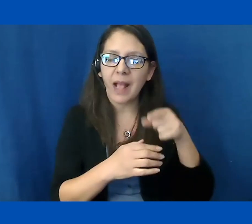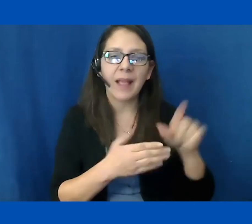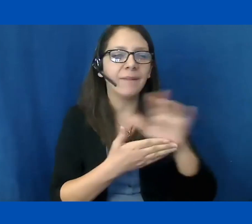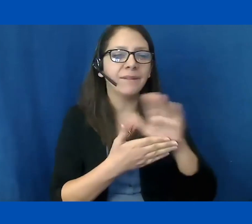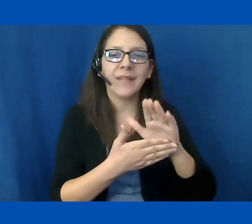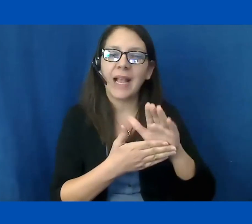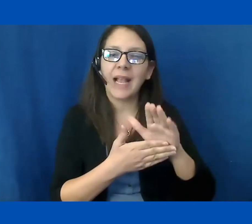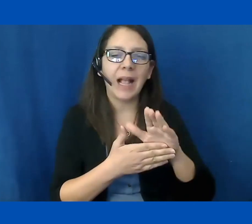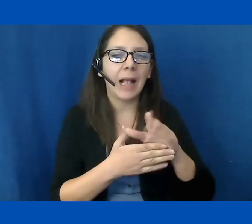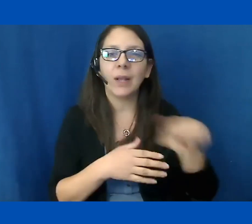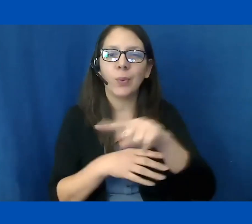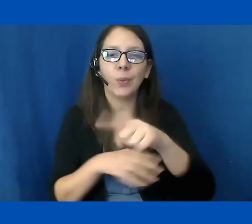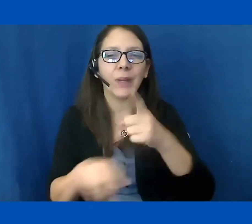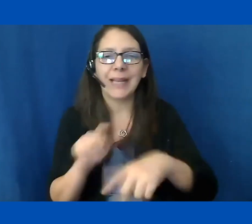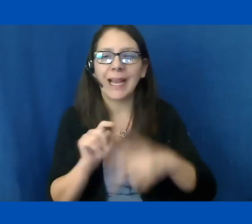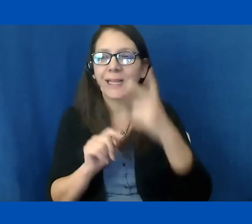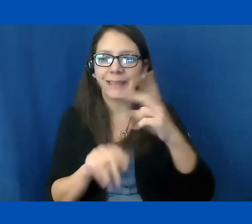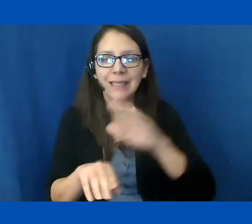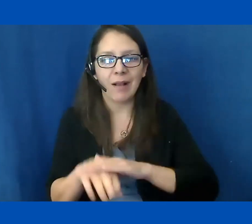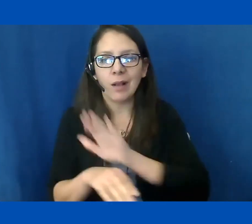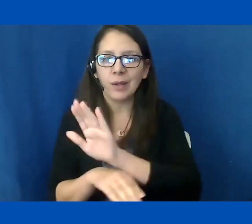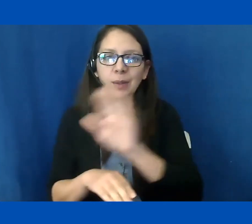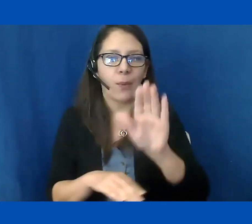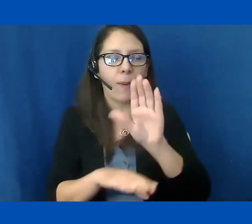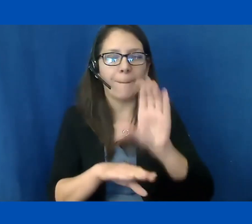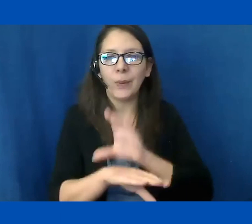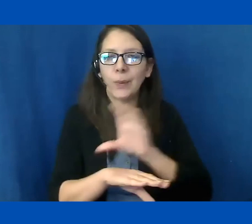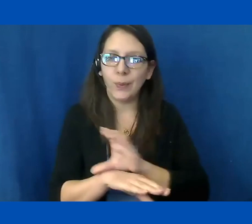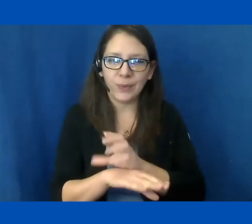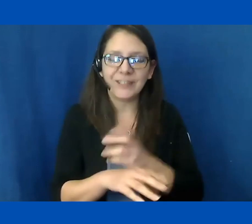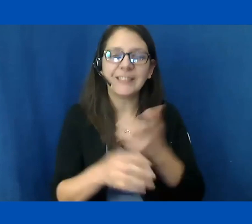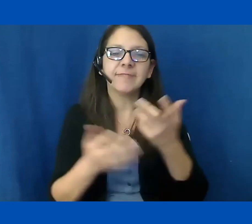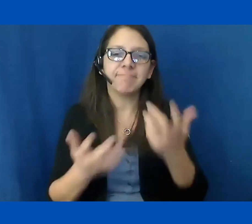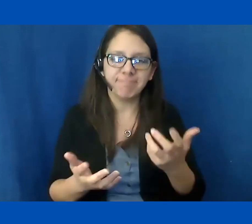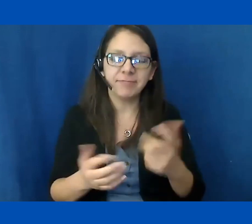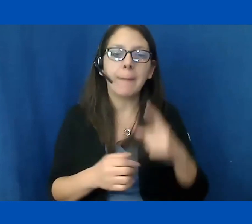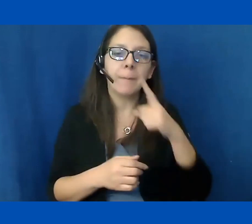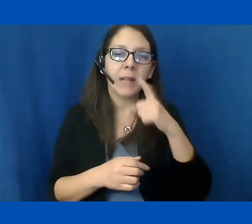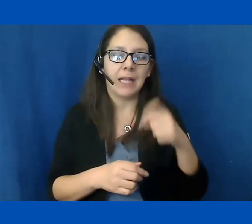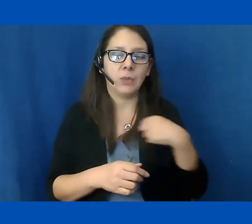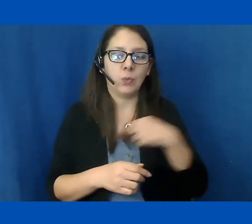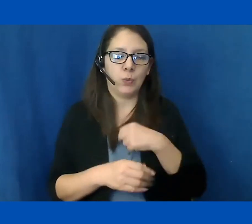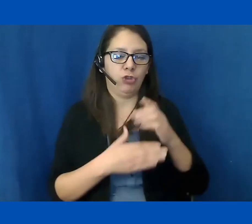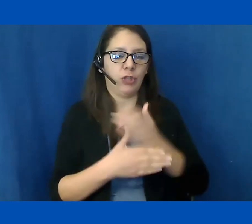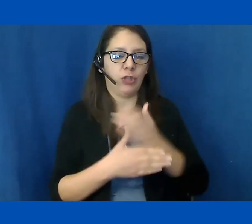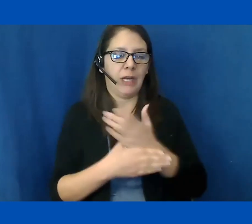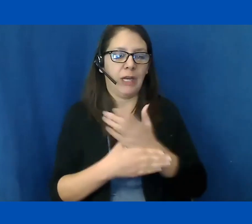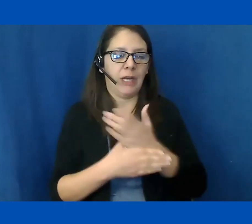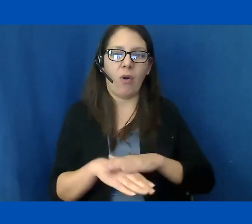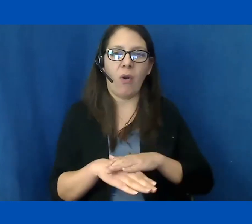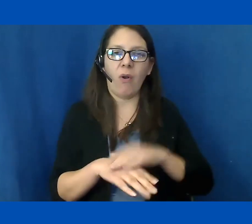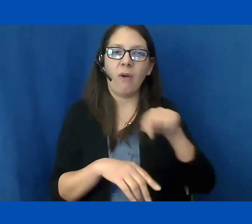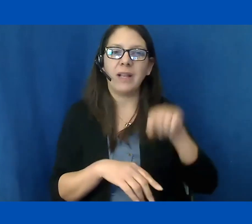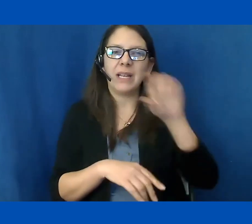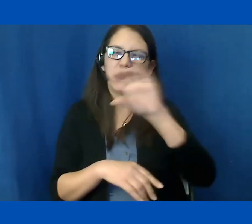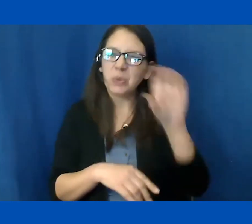anyone's computers. I think because we're sharing it on Zoom, that's why. Which is strange